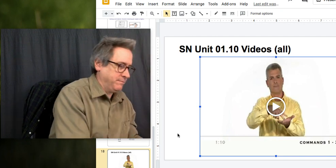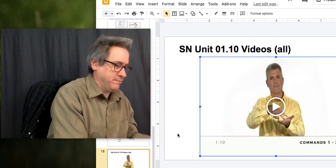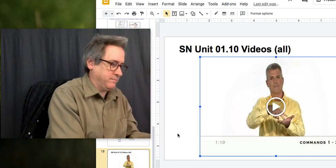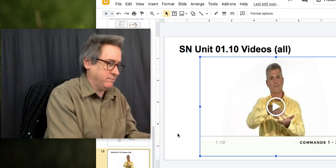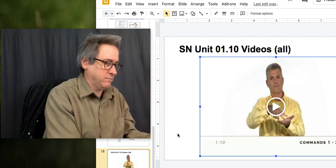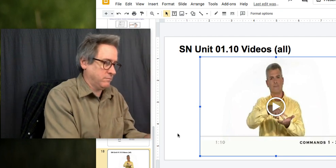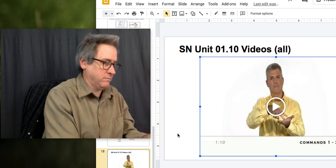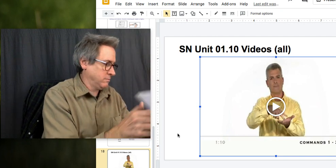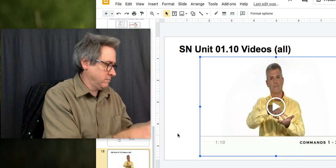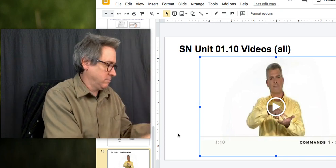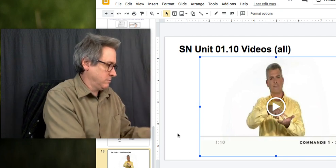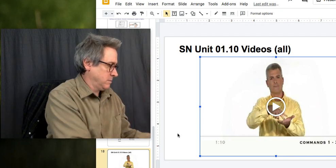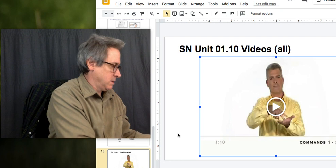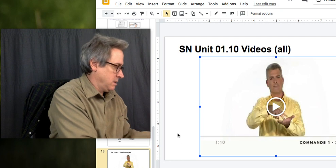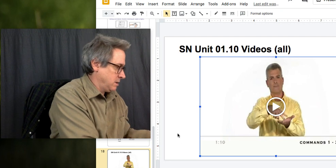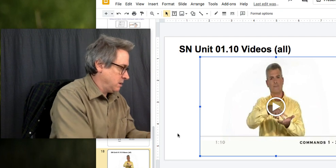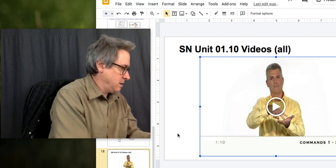110.